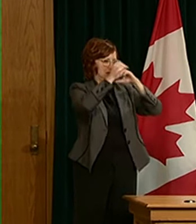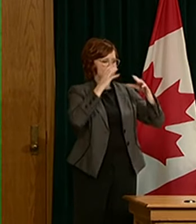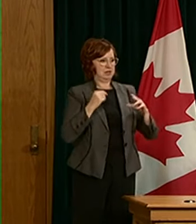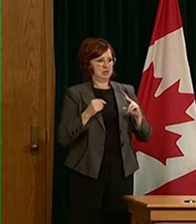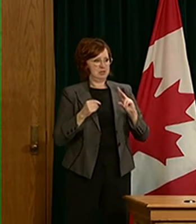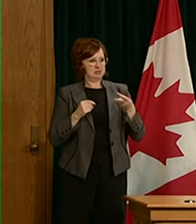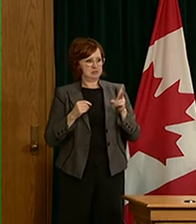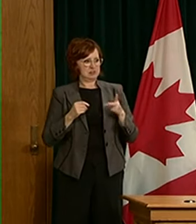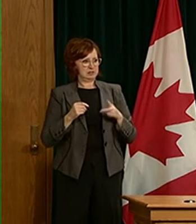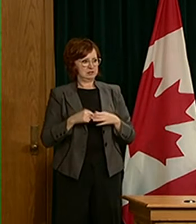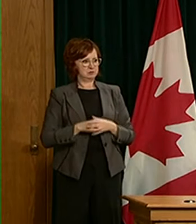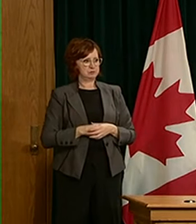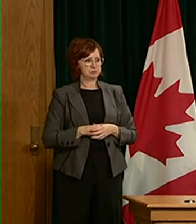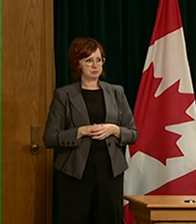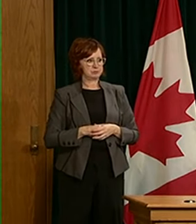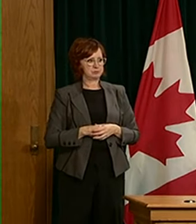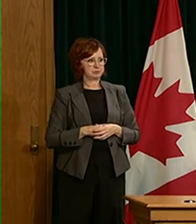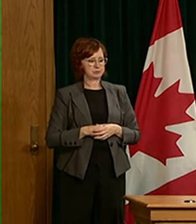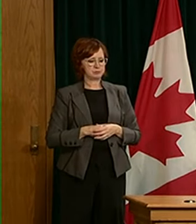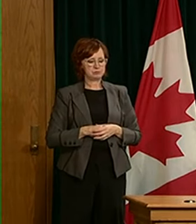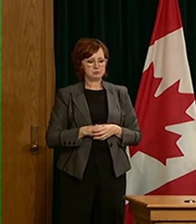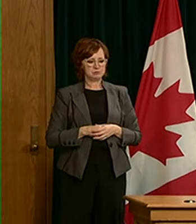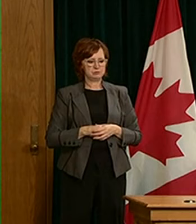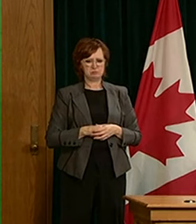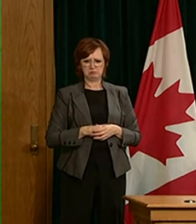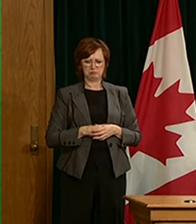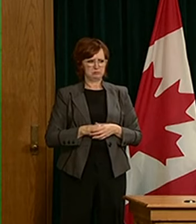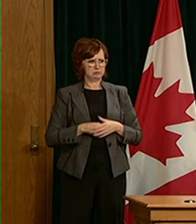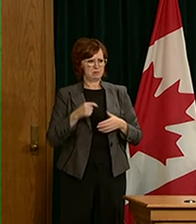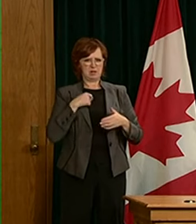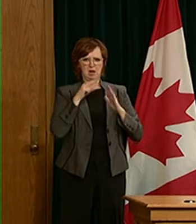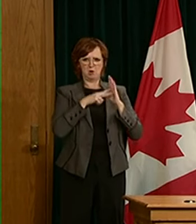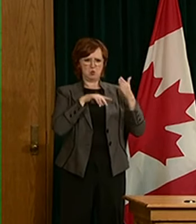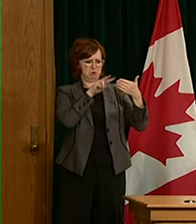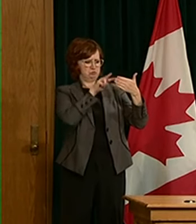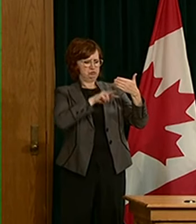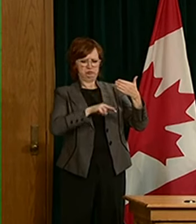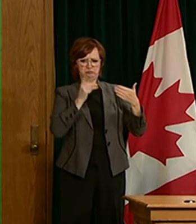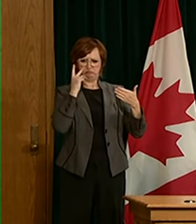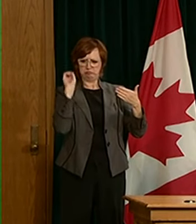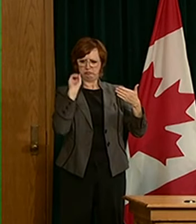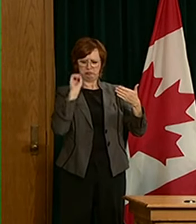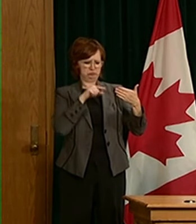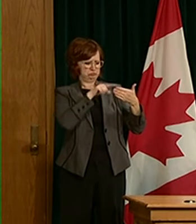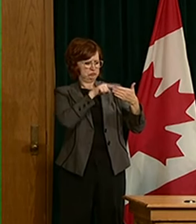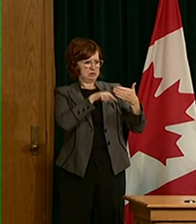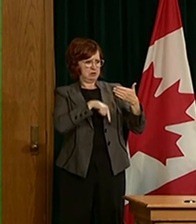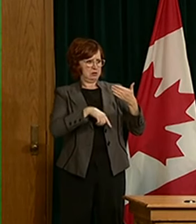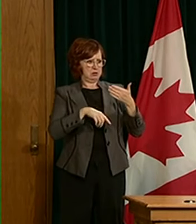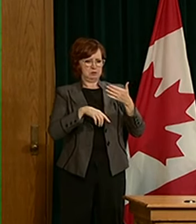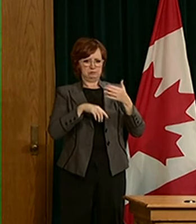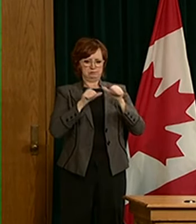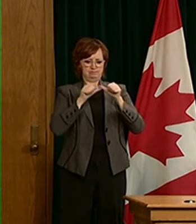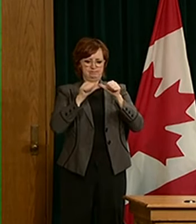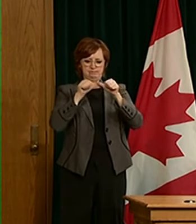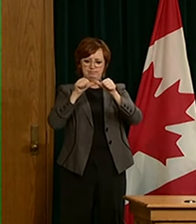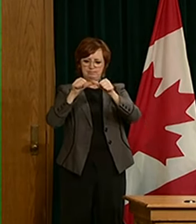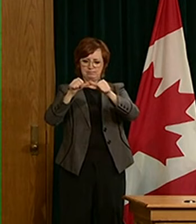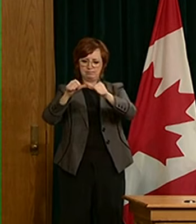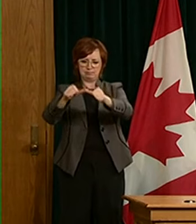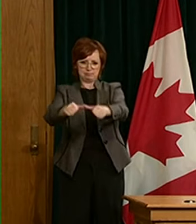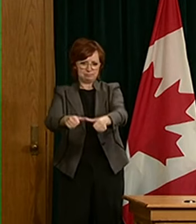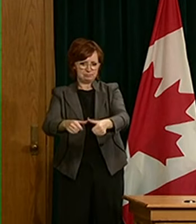I can. I didn't see any information here about the likely duration of